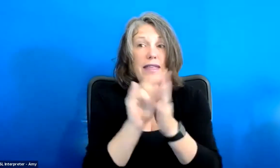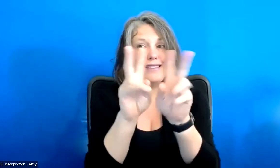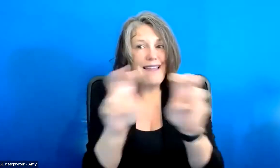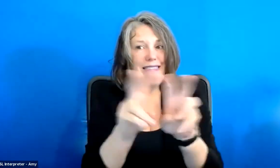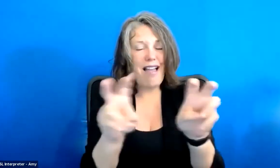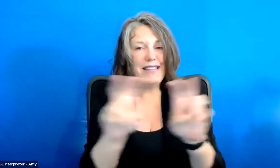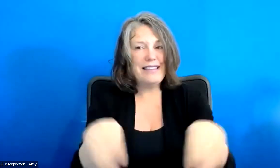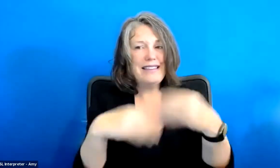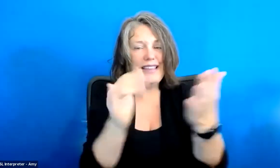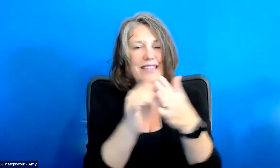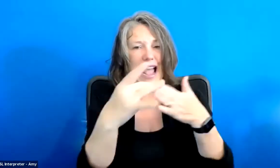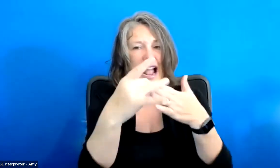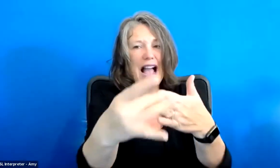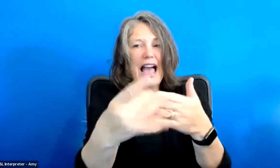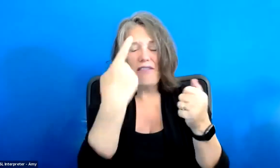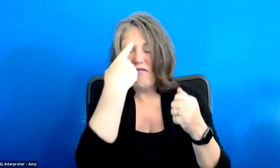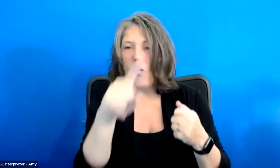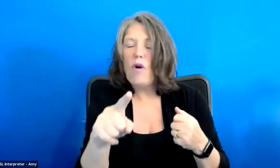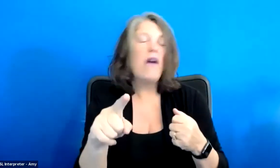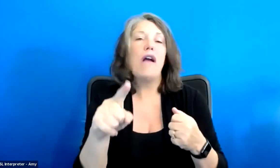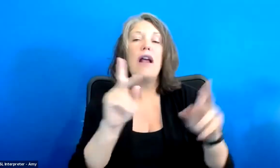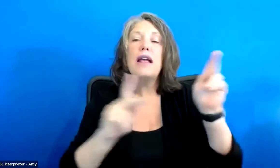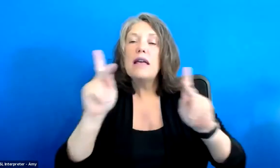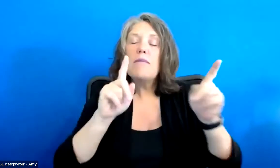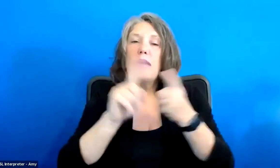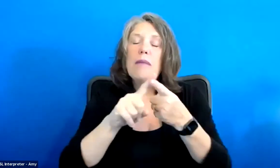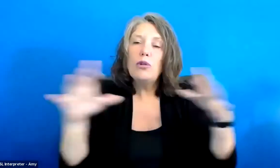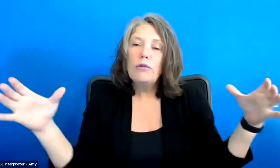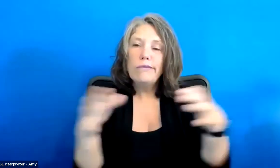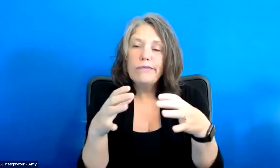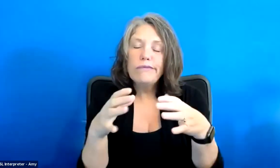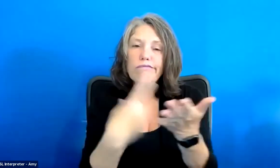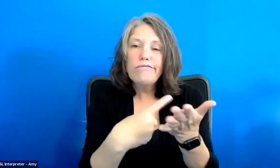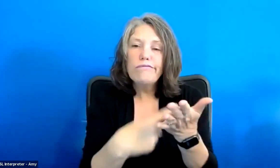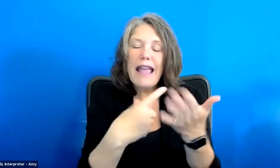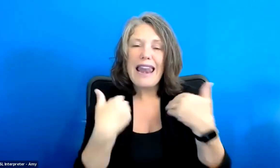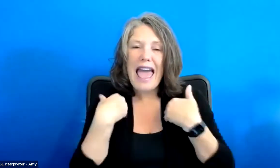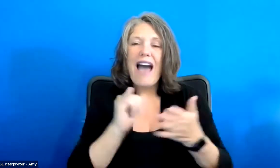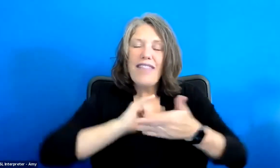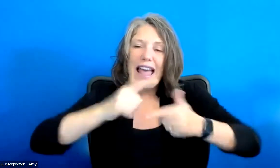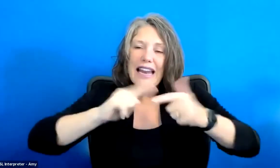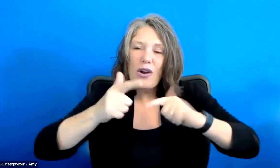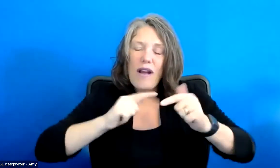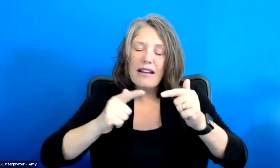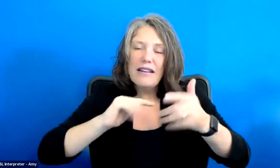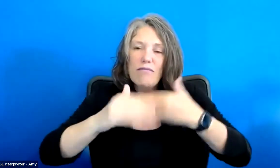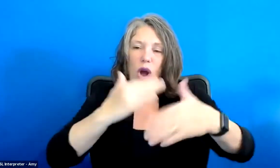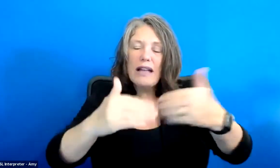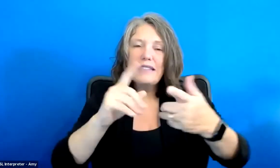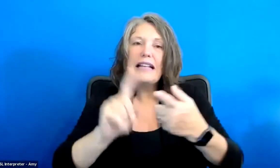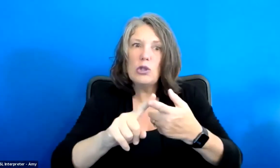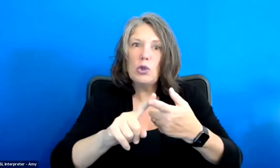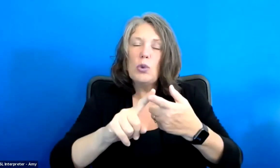gives that guide for people to come together and have that interactive process to